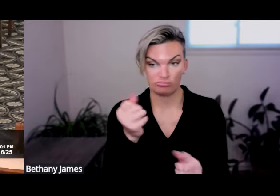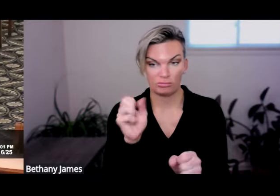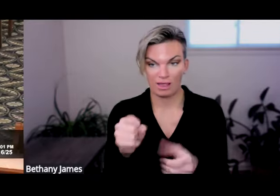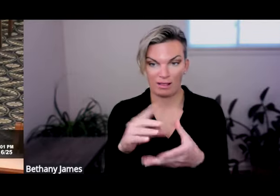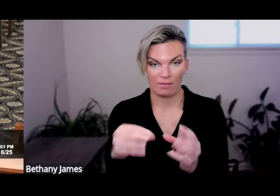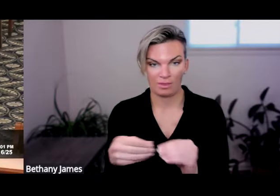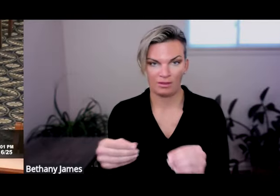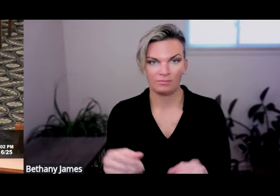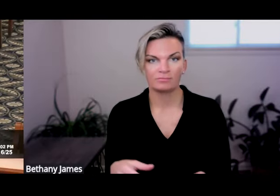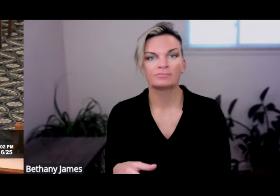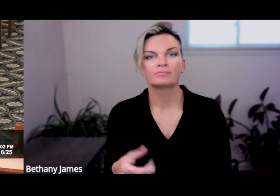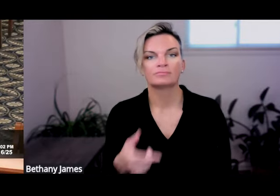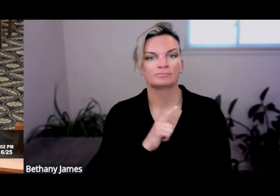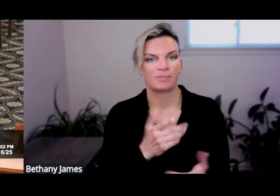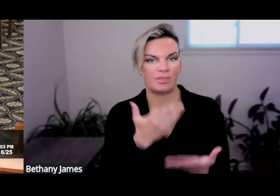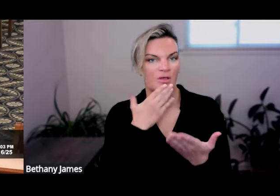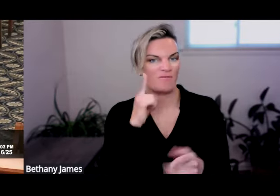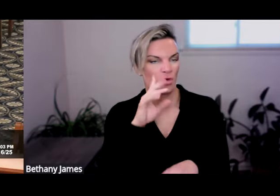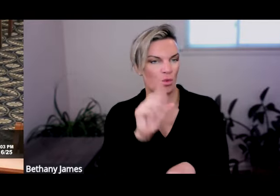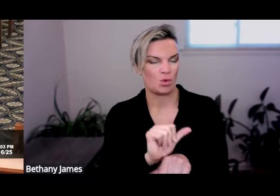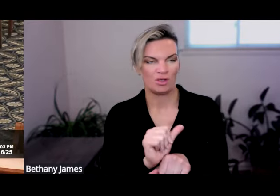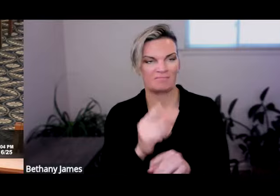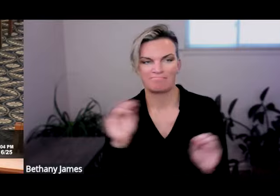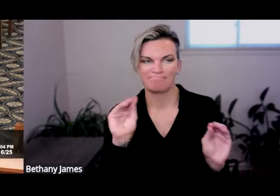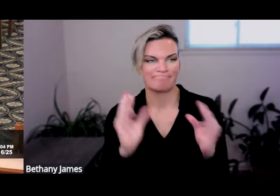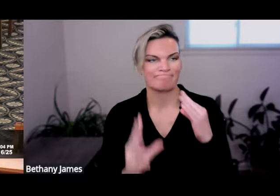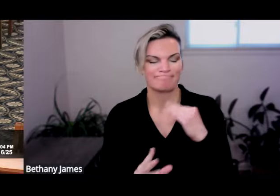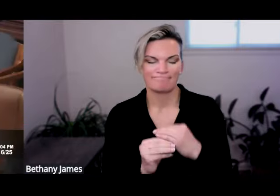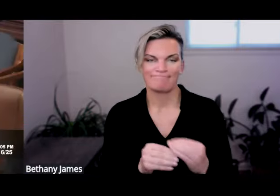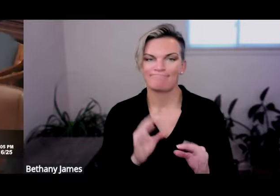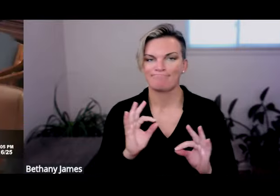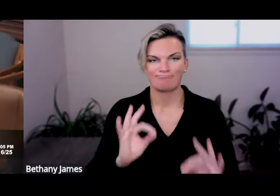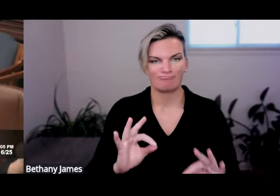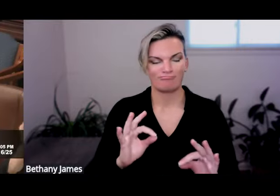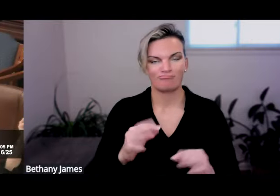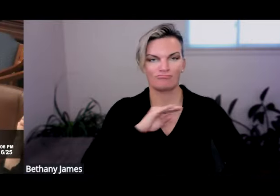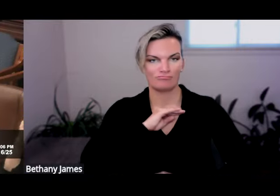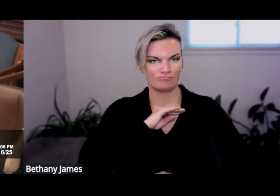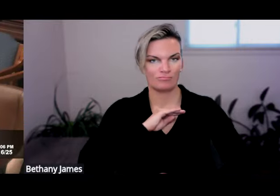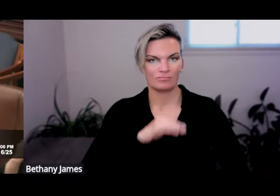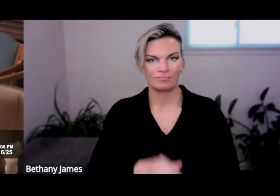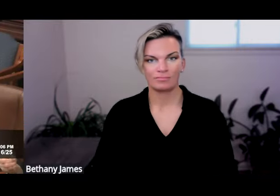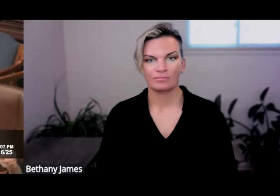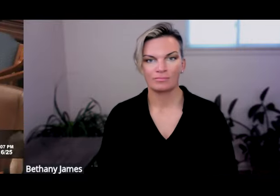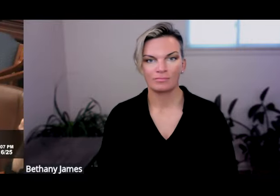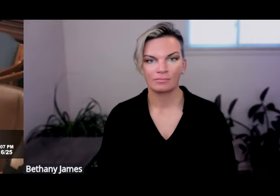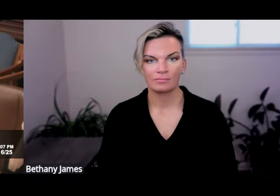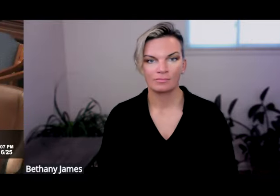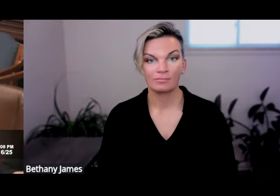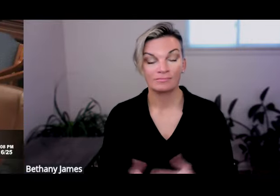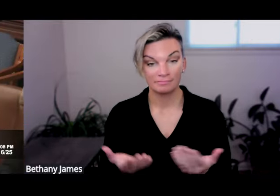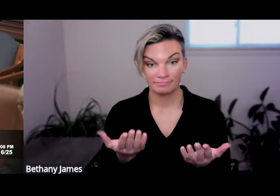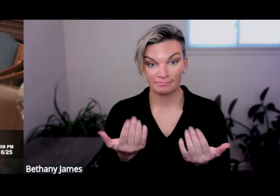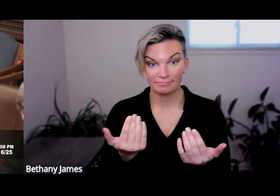and, You're good with it? yes, thank you. Yes. okay. Welcome. Mr. Ziegler, you would like to